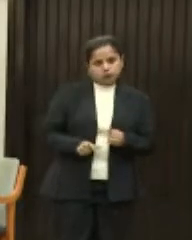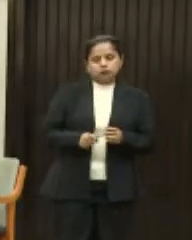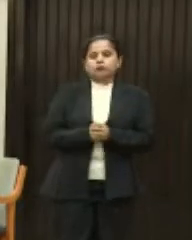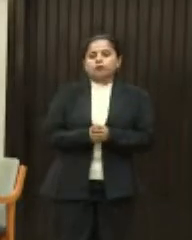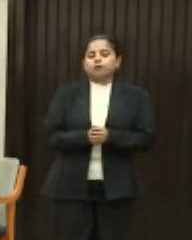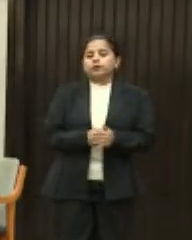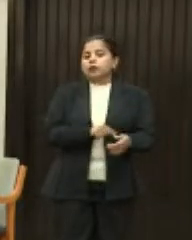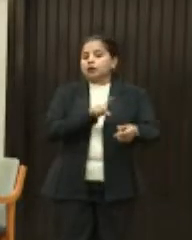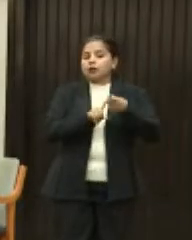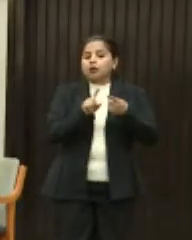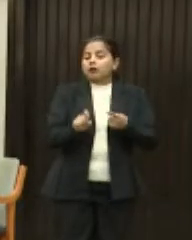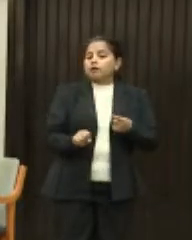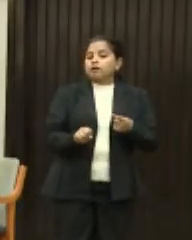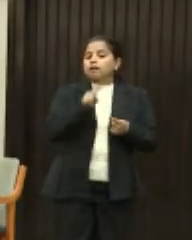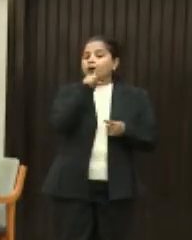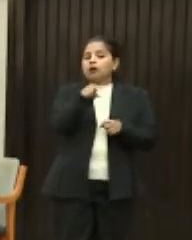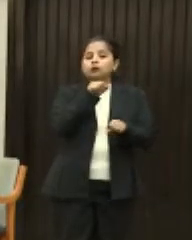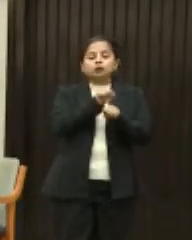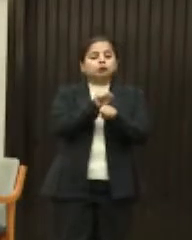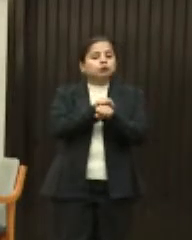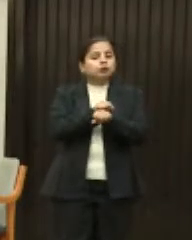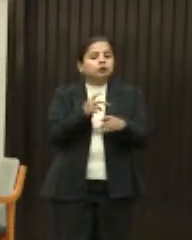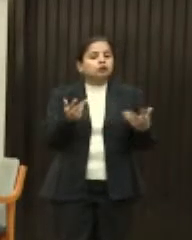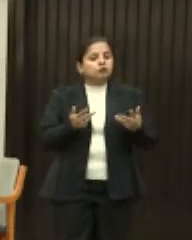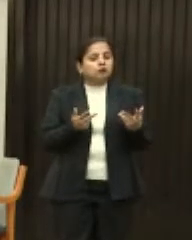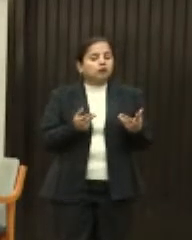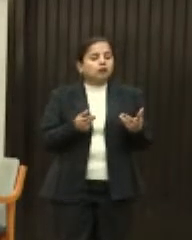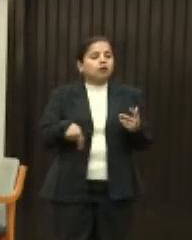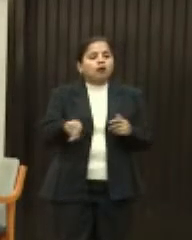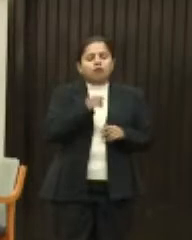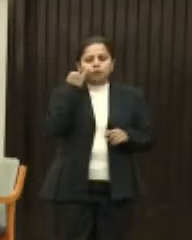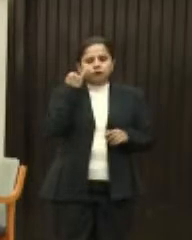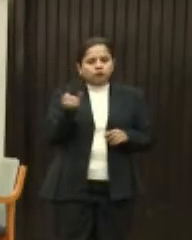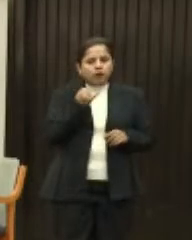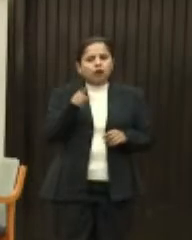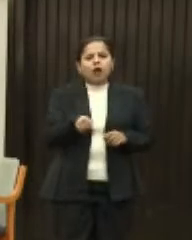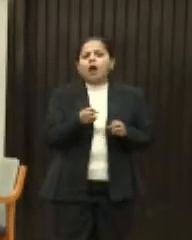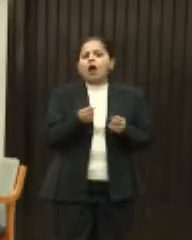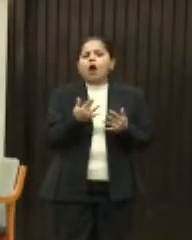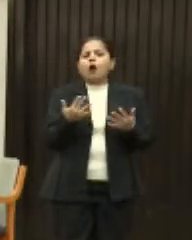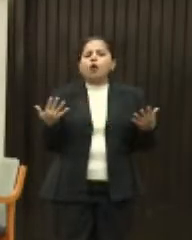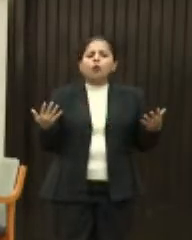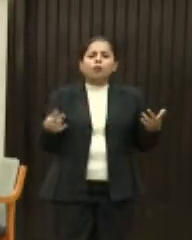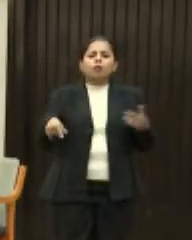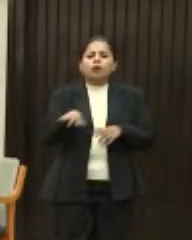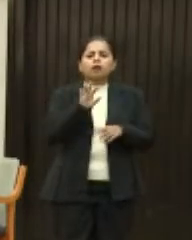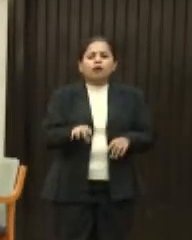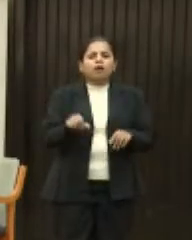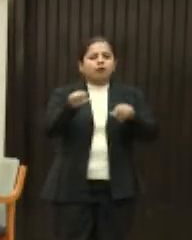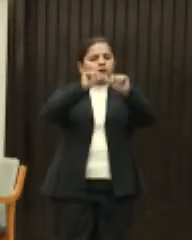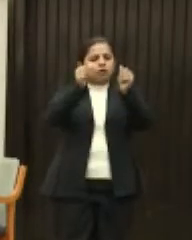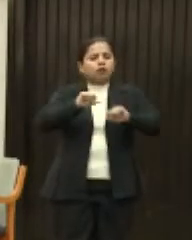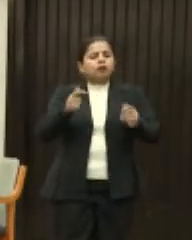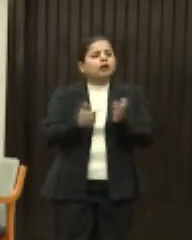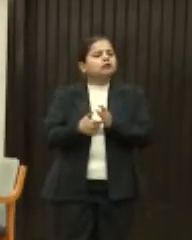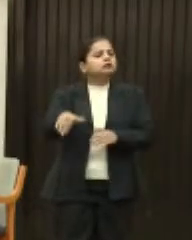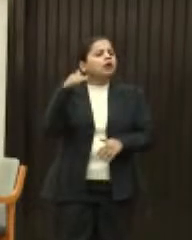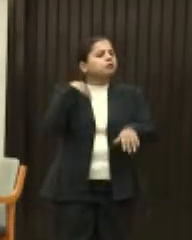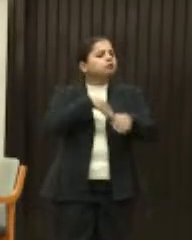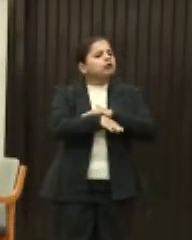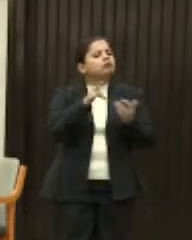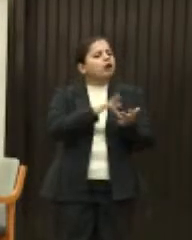So the first task was to find out how many statutes there were in Rajasthan.